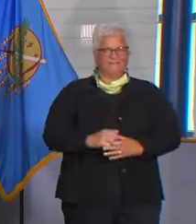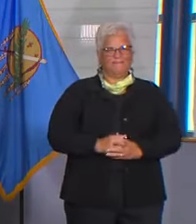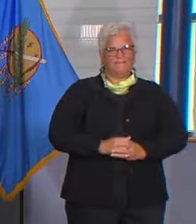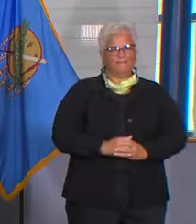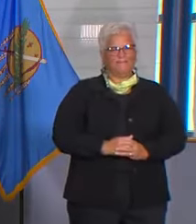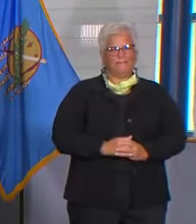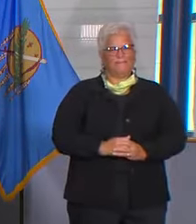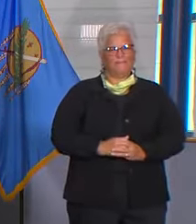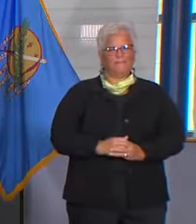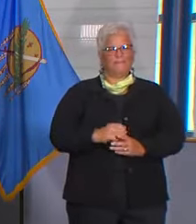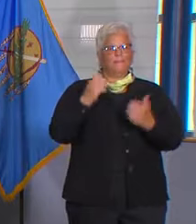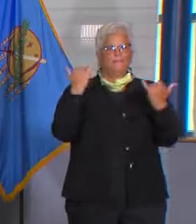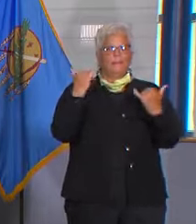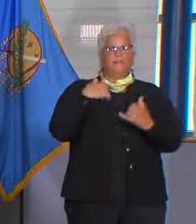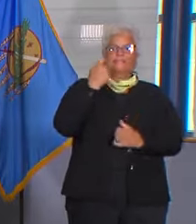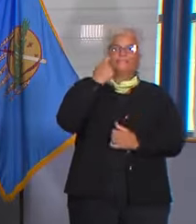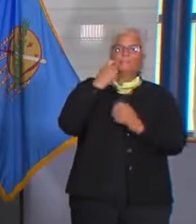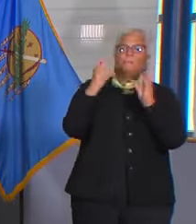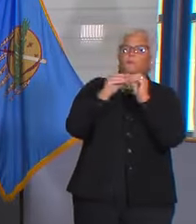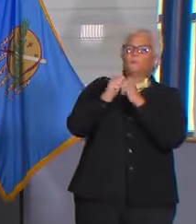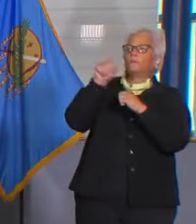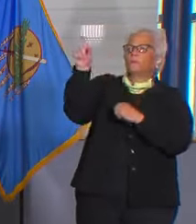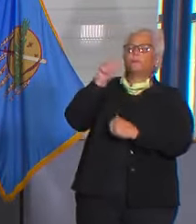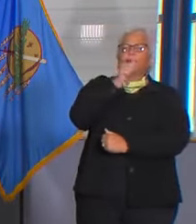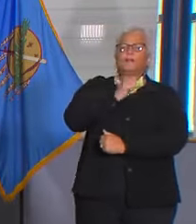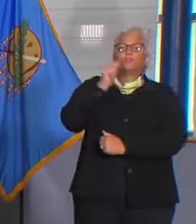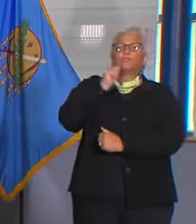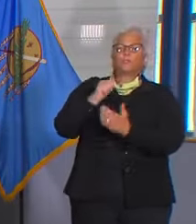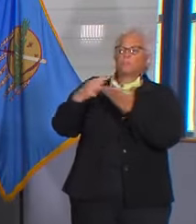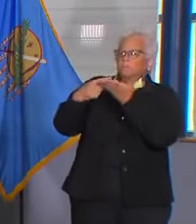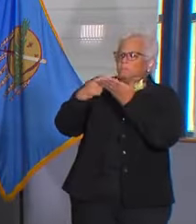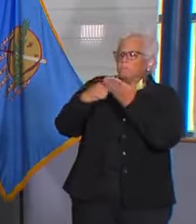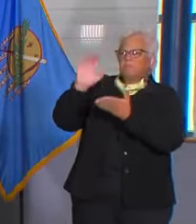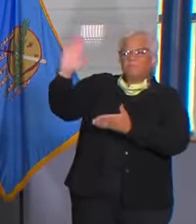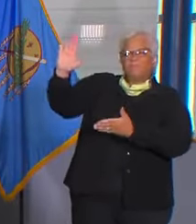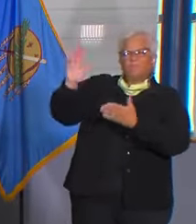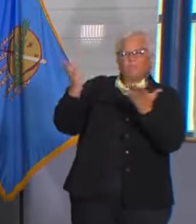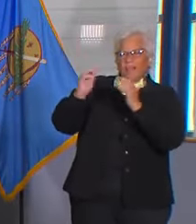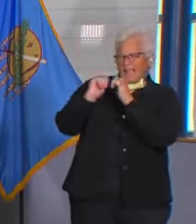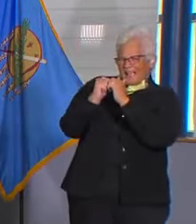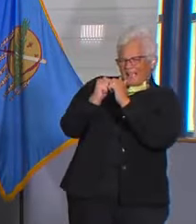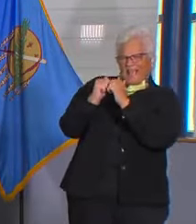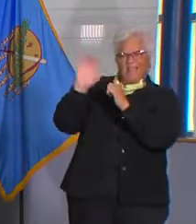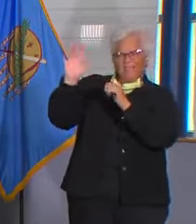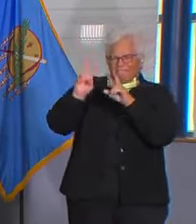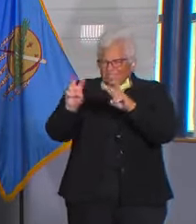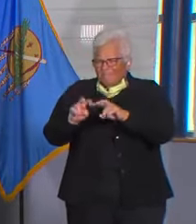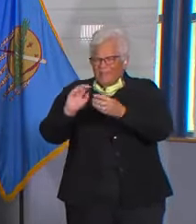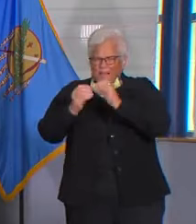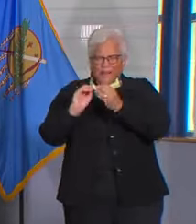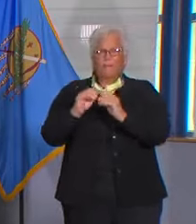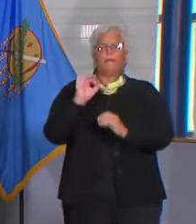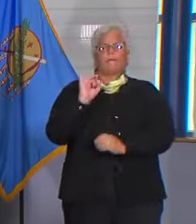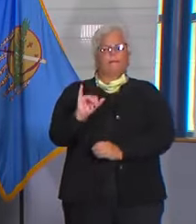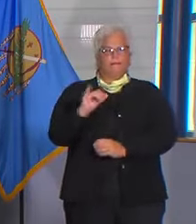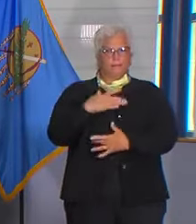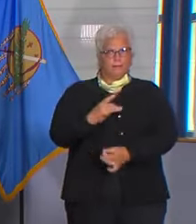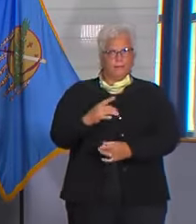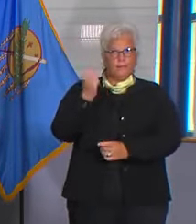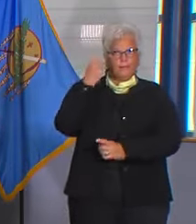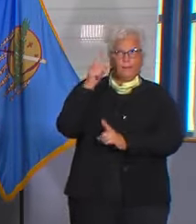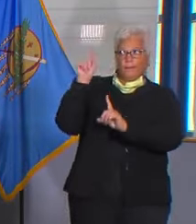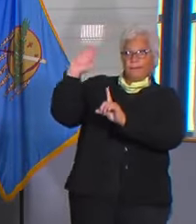to decline. They actually said that was the number one thing they did to mitigate spread and to flatten the curve in Maricopa County.